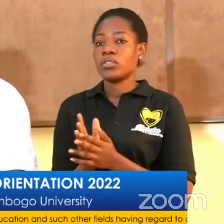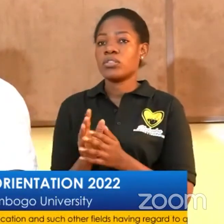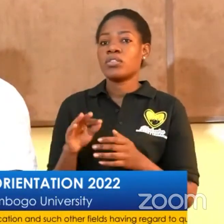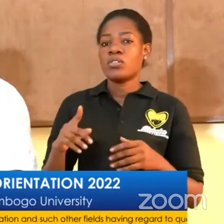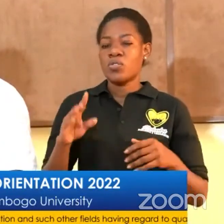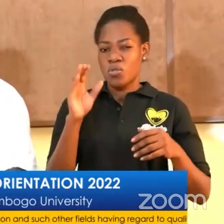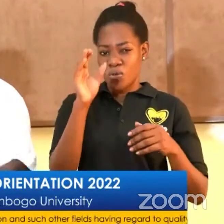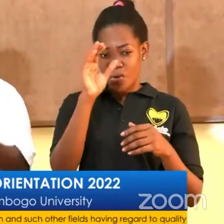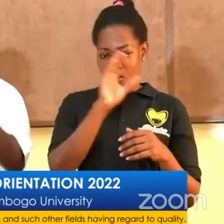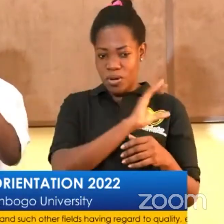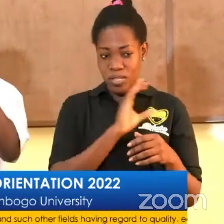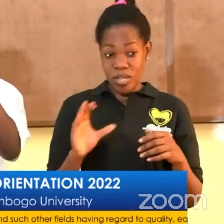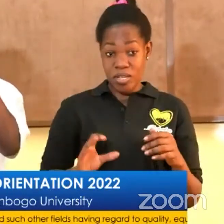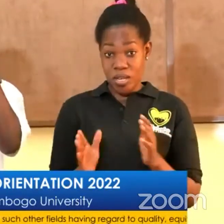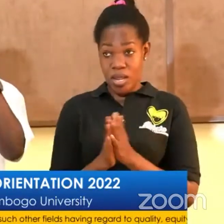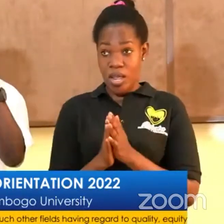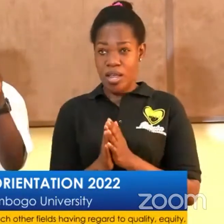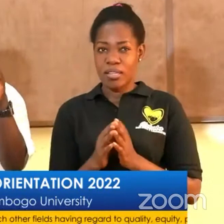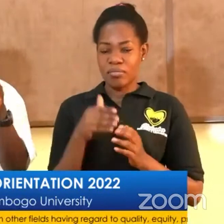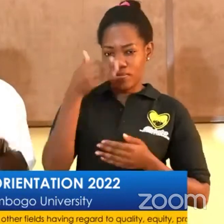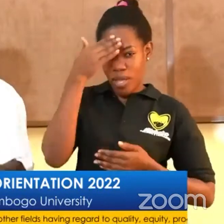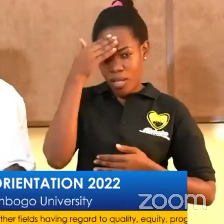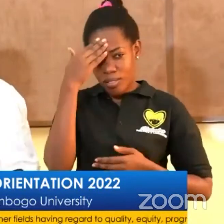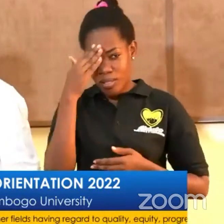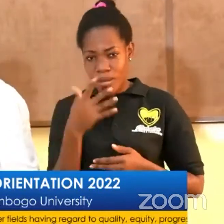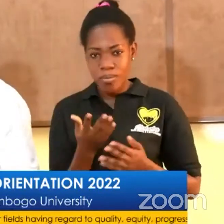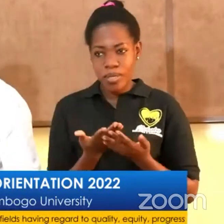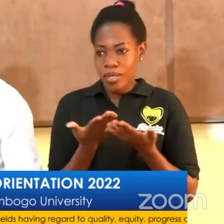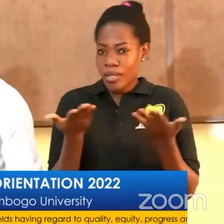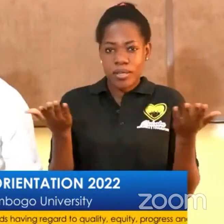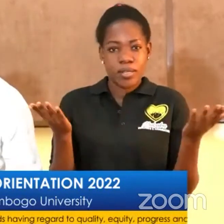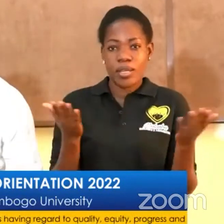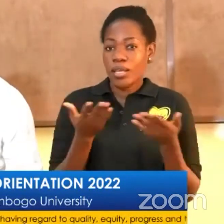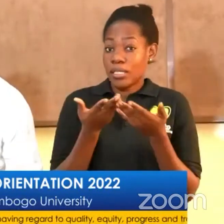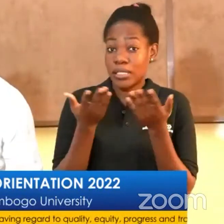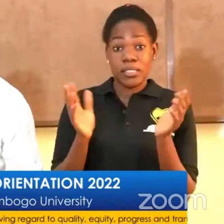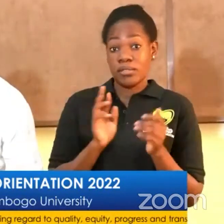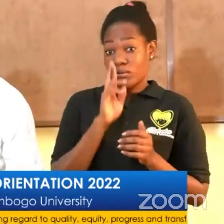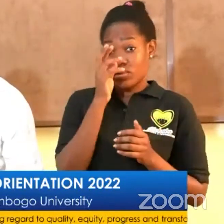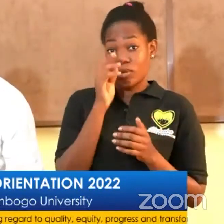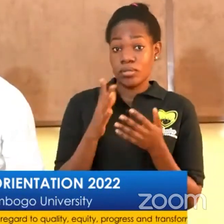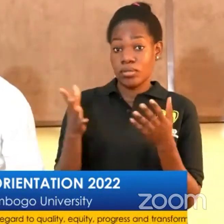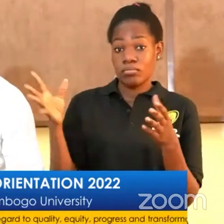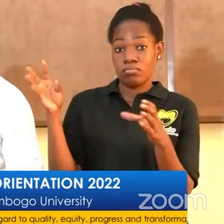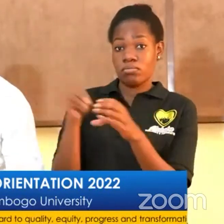and Islam, and any other, all found there.